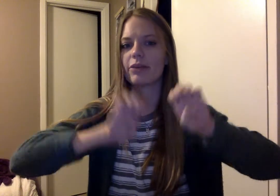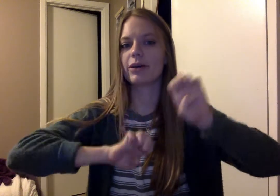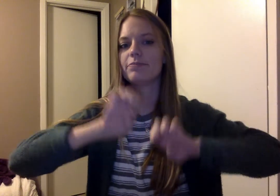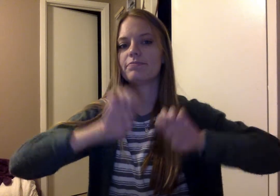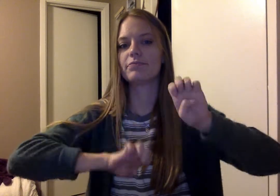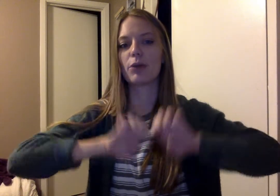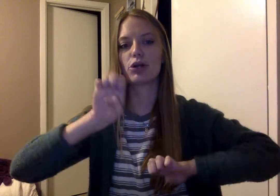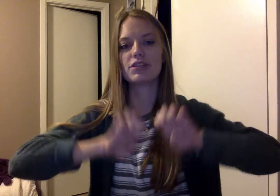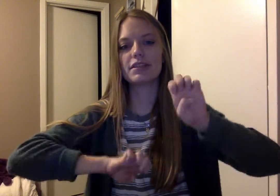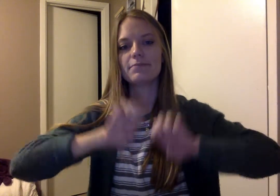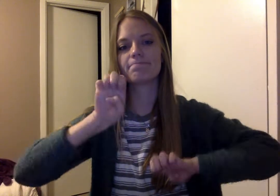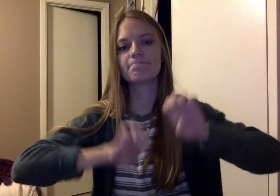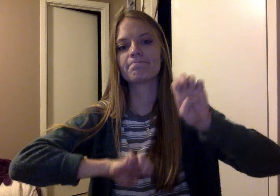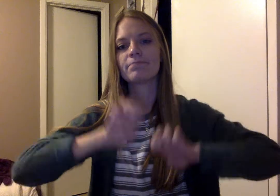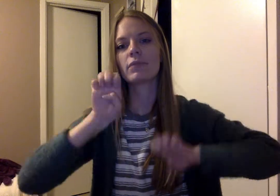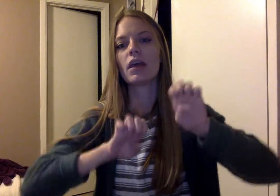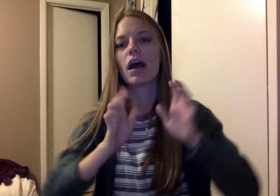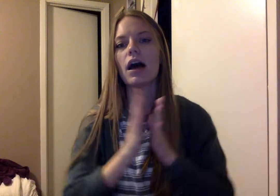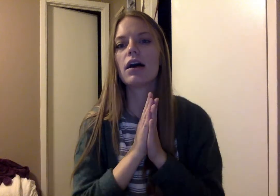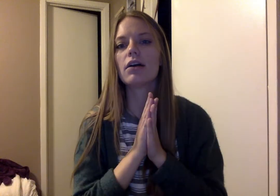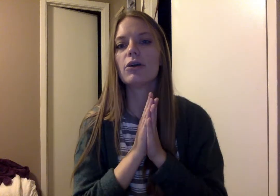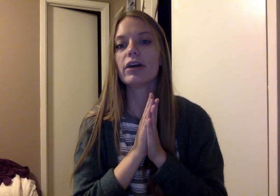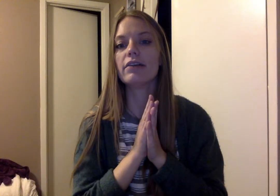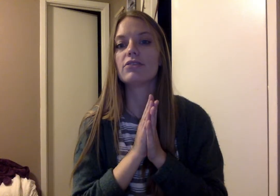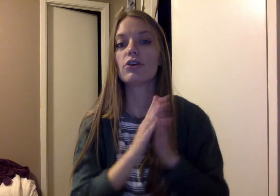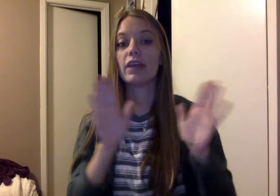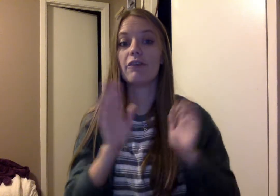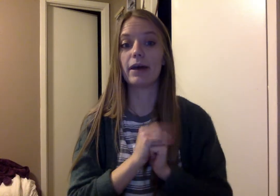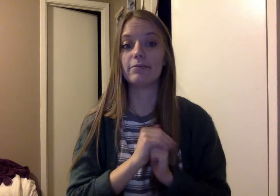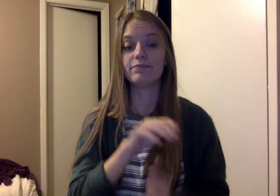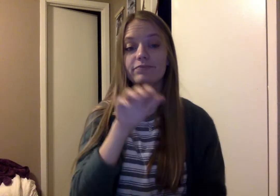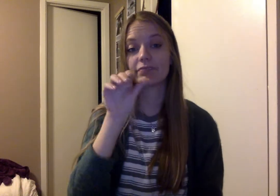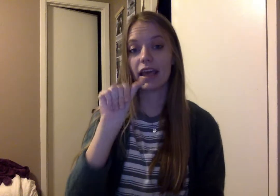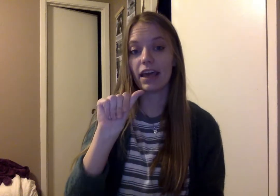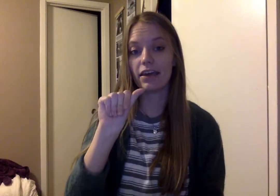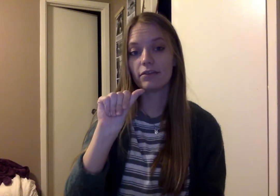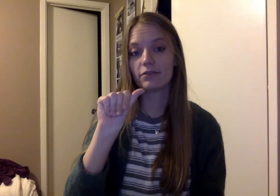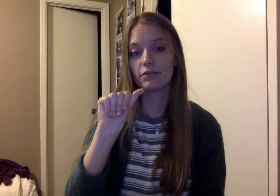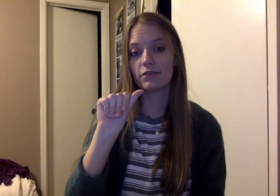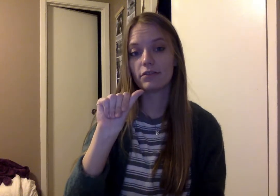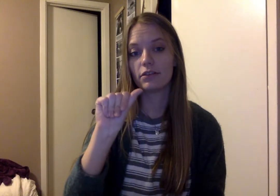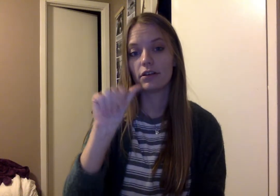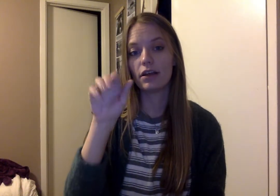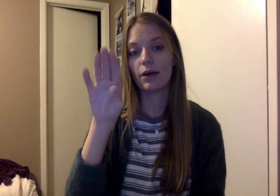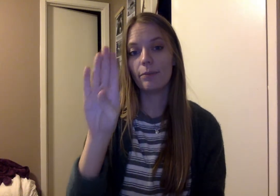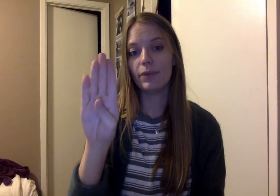way. Emergency. Okay, so the alphabet. A,